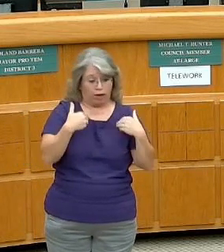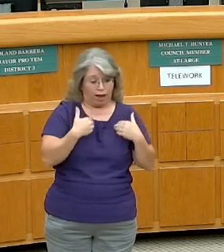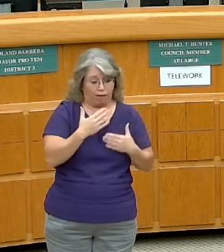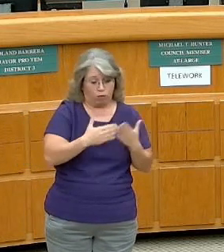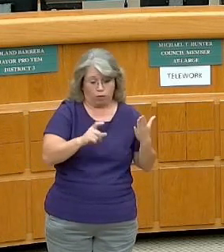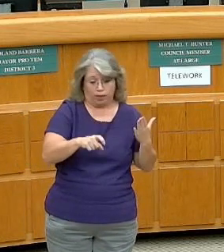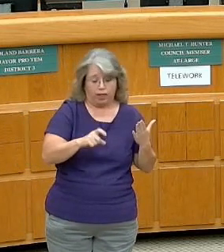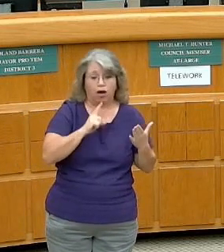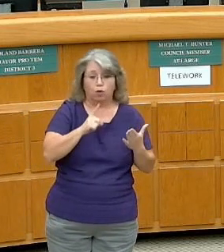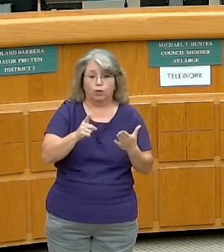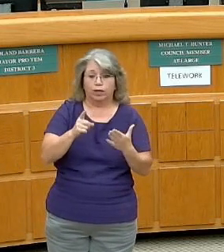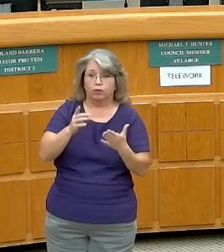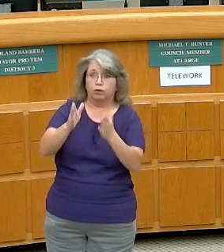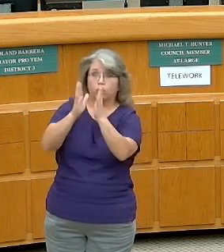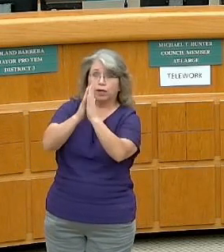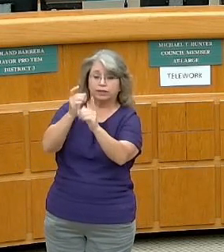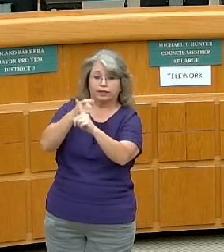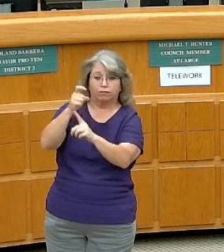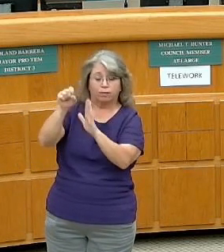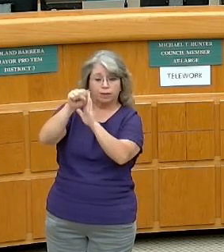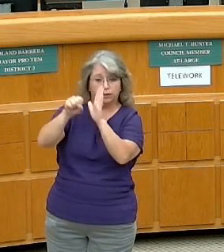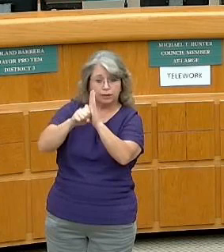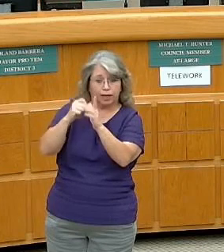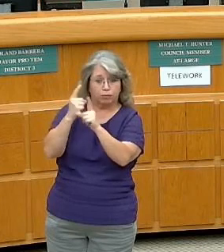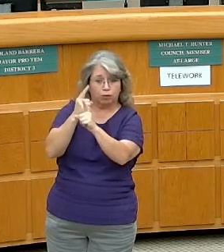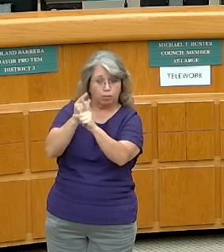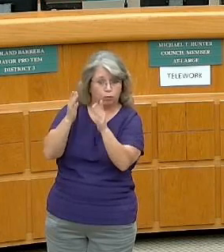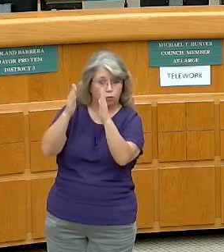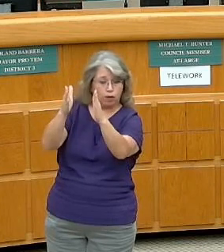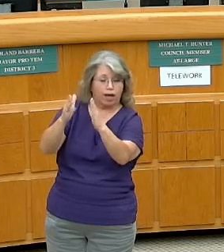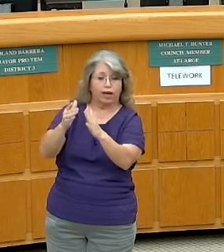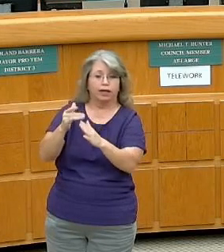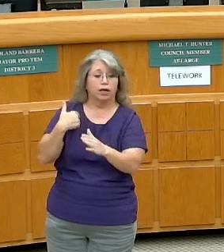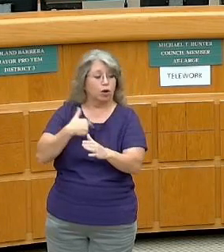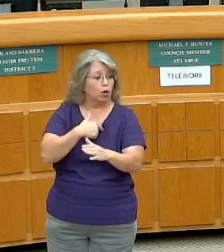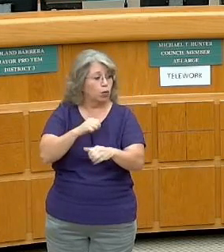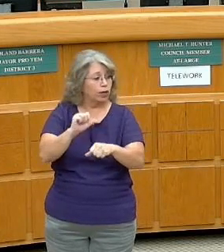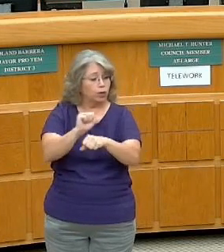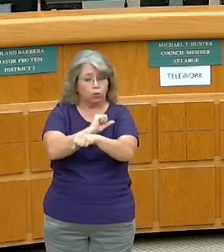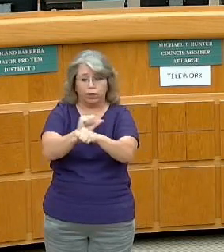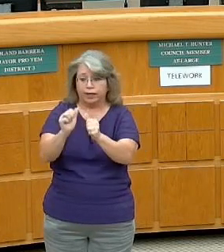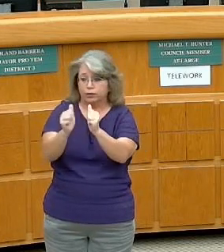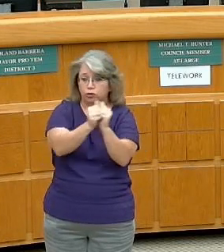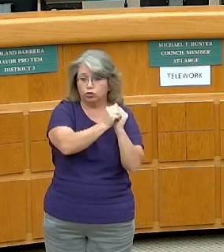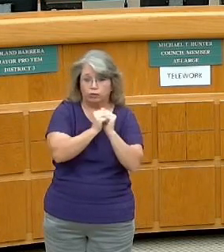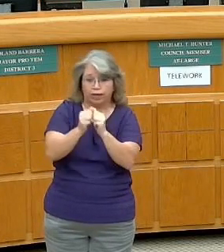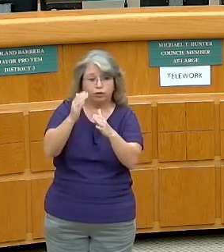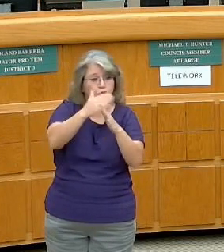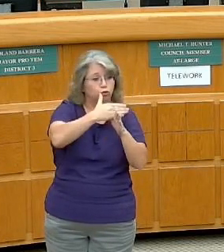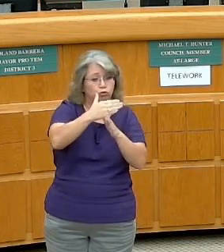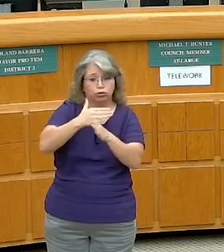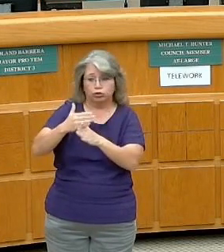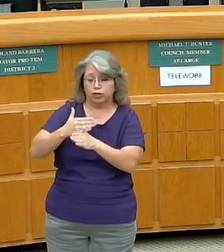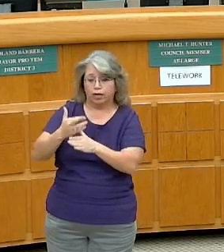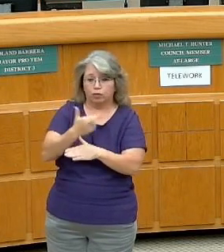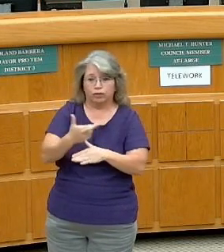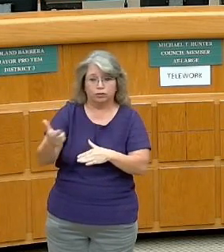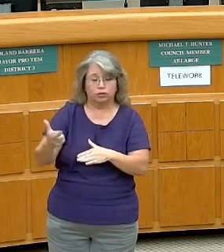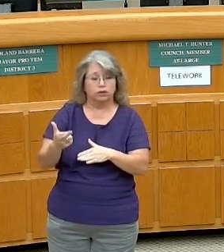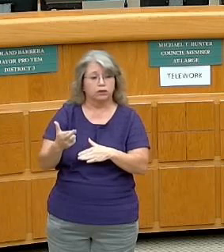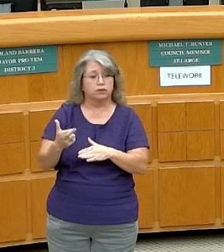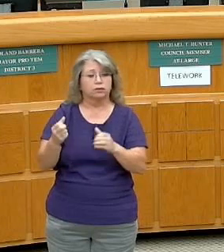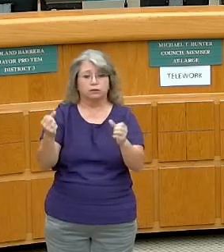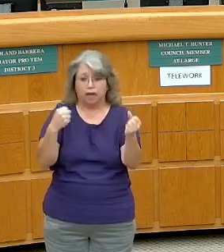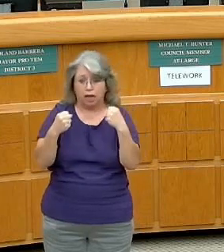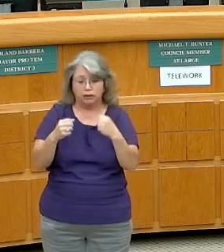And are we working together so that we can share resources if we need to? And I just want you to know, I want you to worry less about